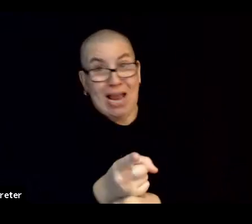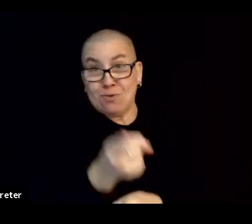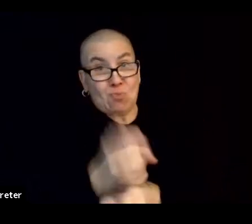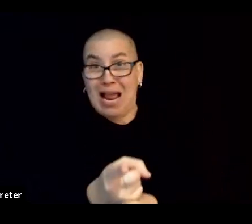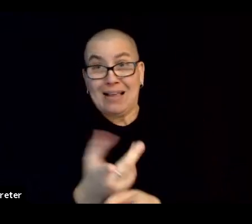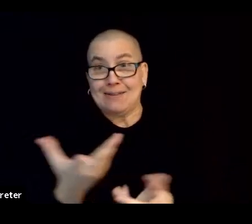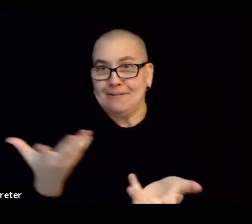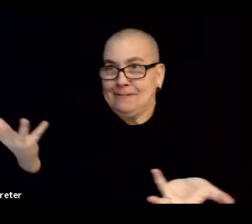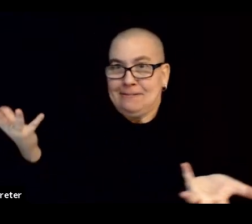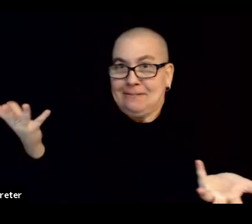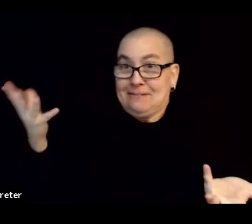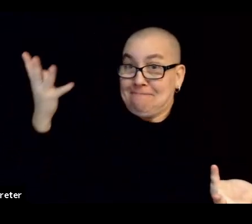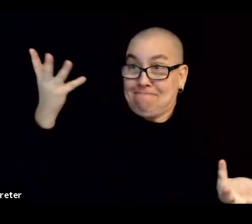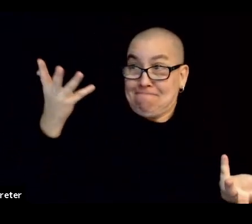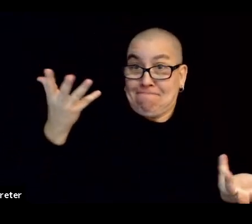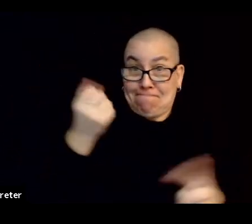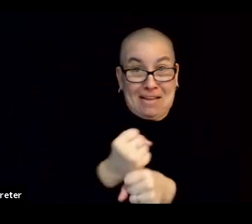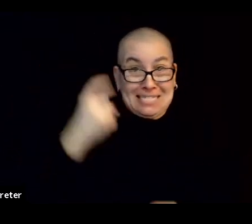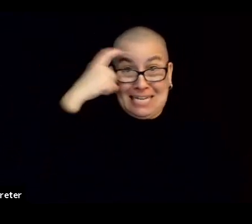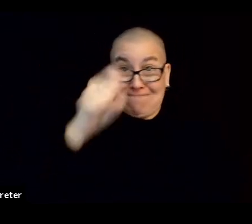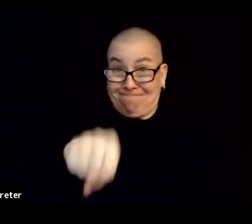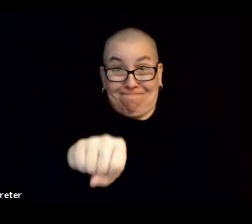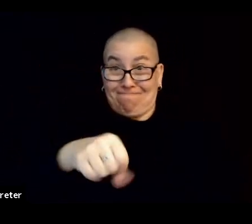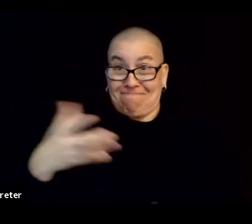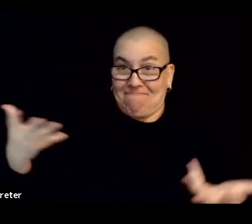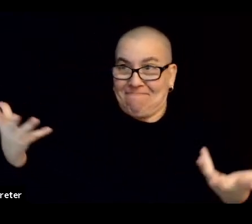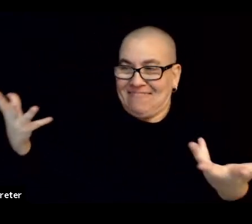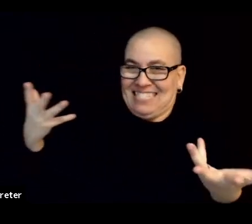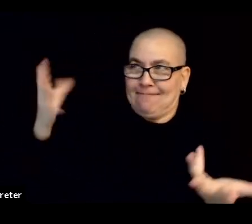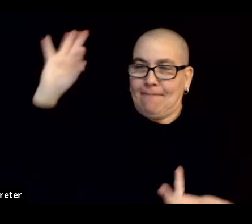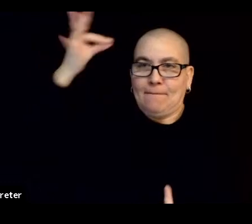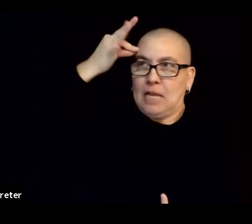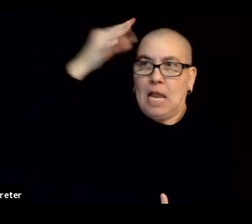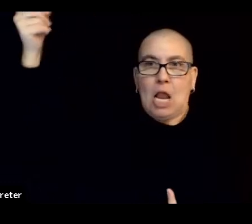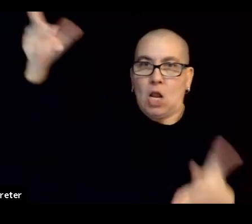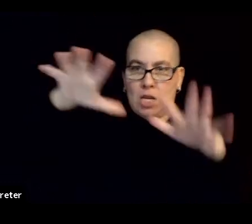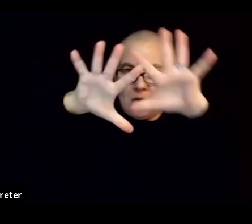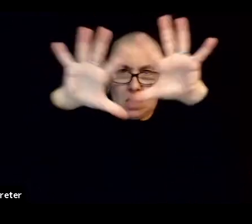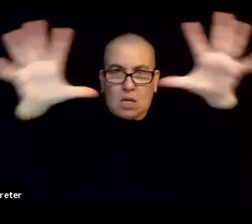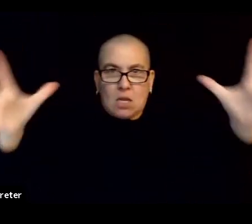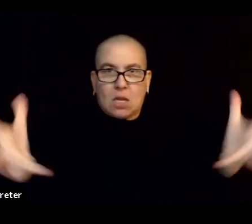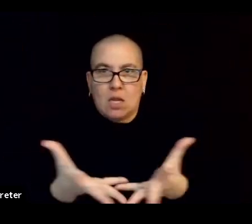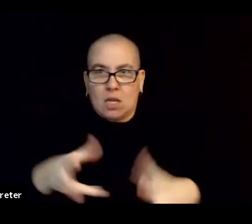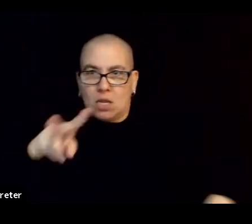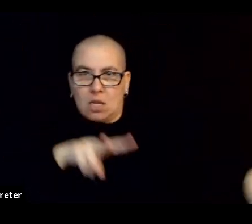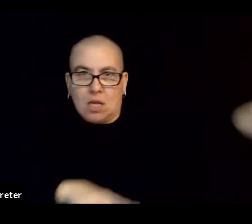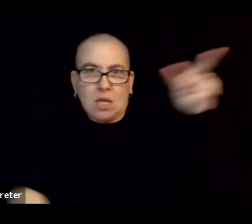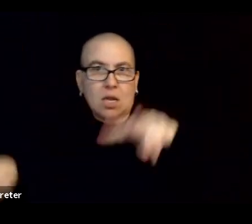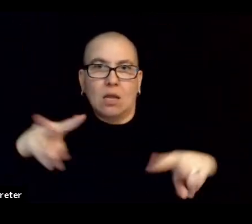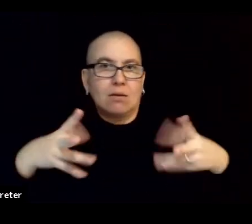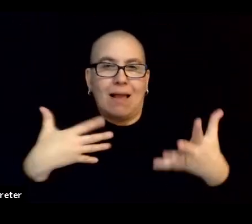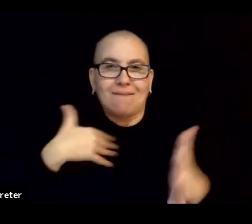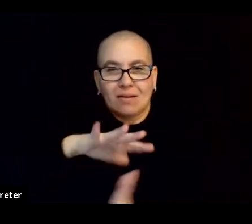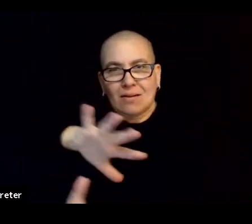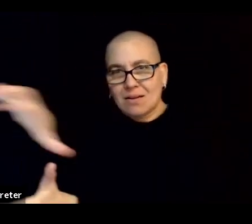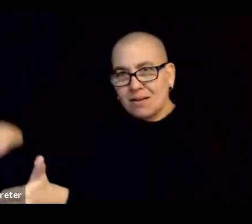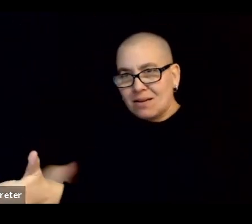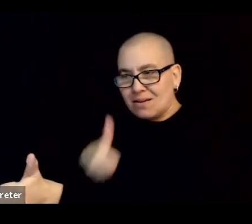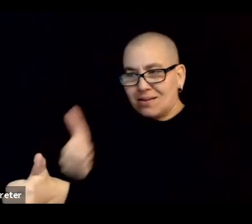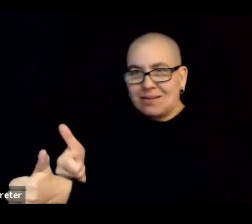sense, but actually had a fair number of logistical challenges to it. So this is thought to be the way to